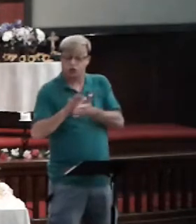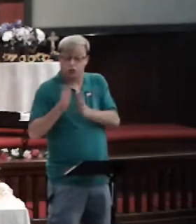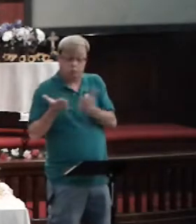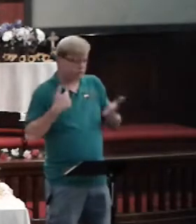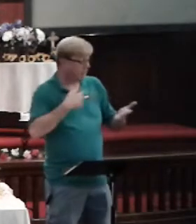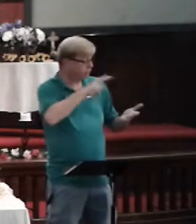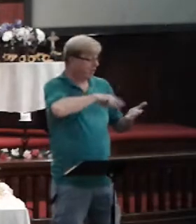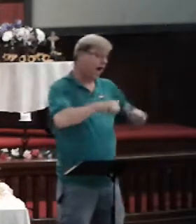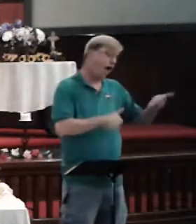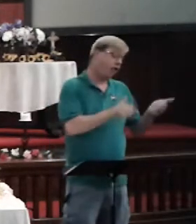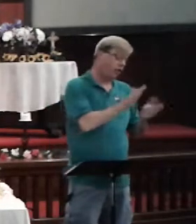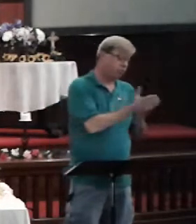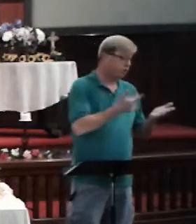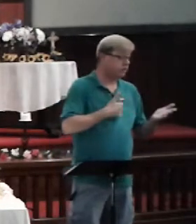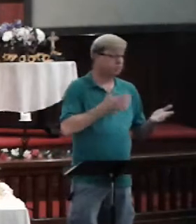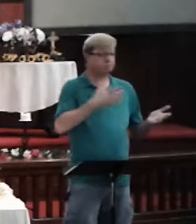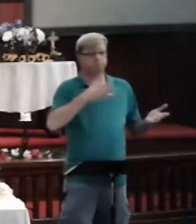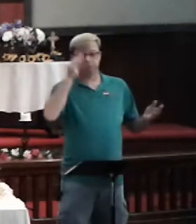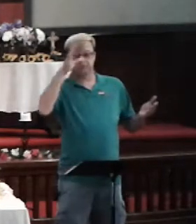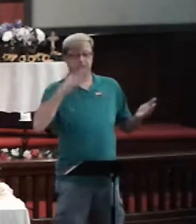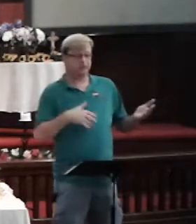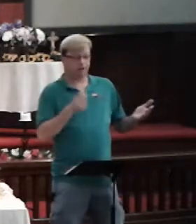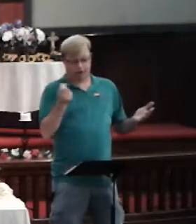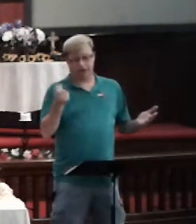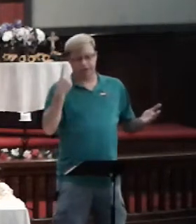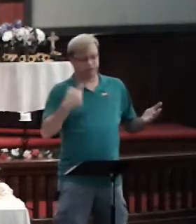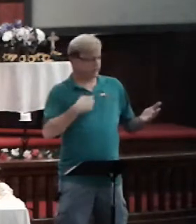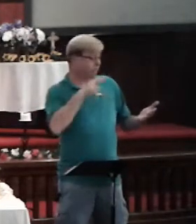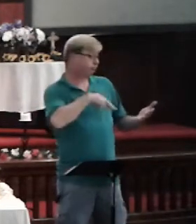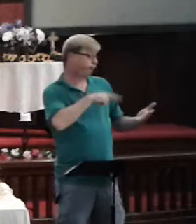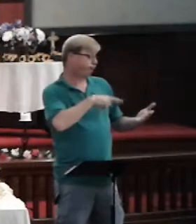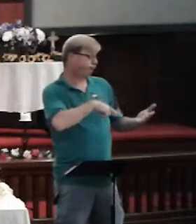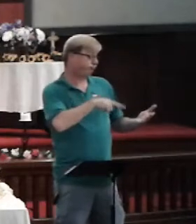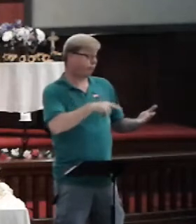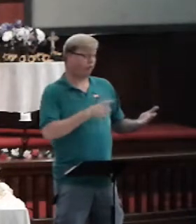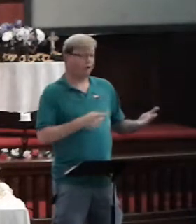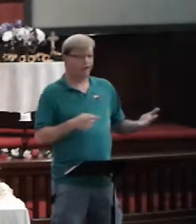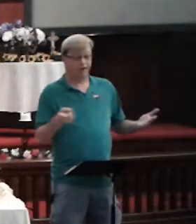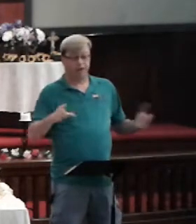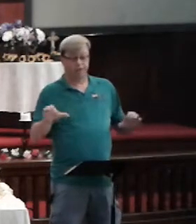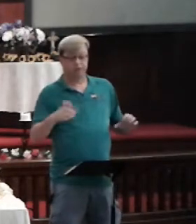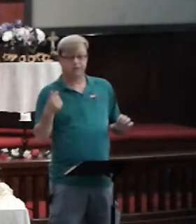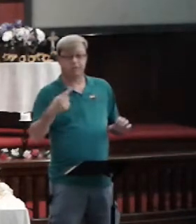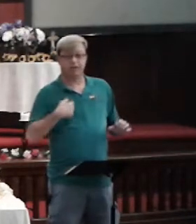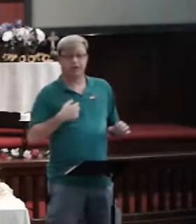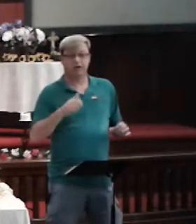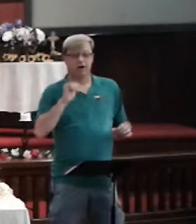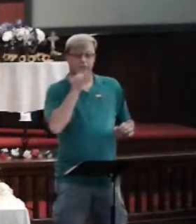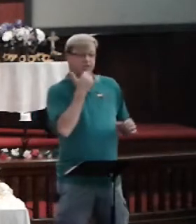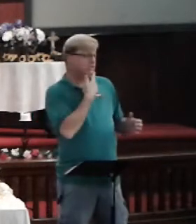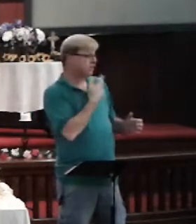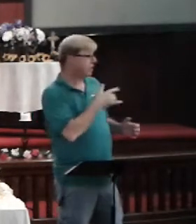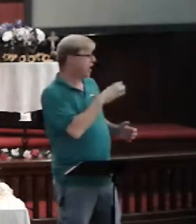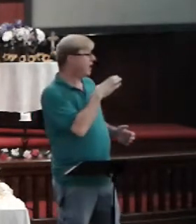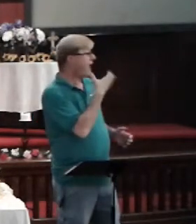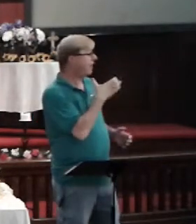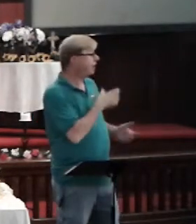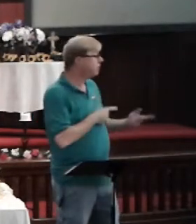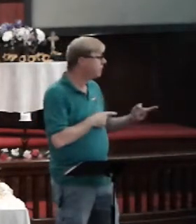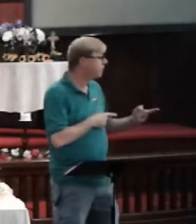doing that one day, and Mrs. Nunn, I think she figured out I was doing that. And they were doing something about vocabulary, and all of a sudden she goes,